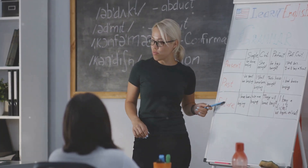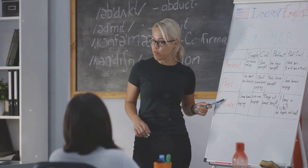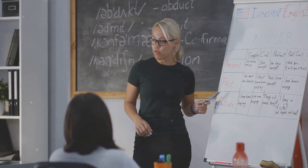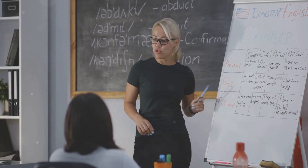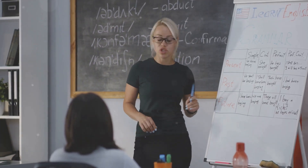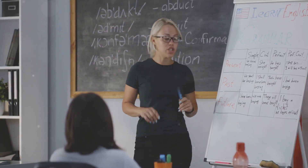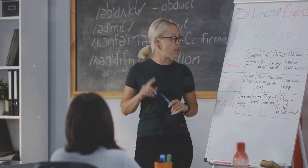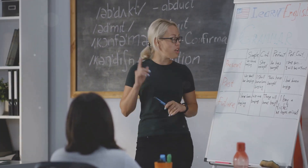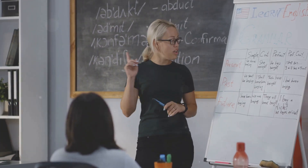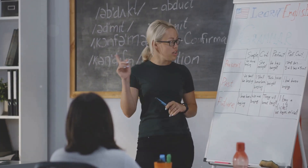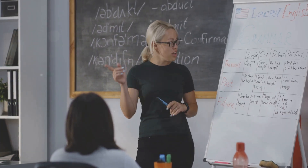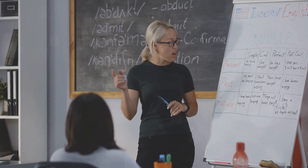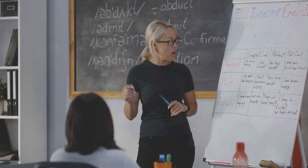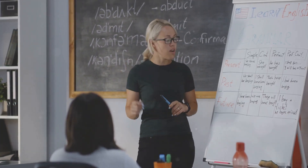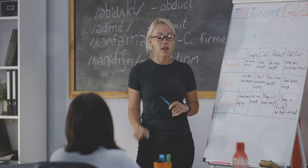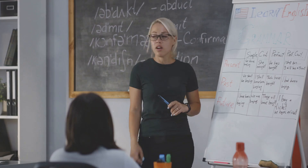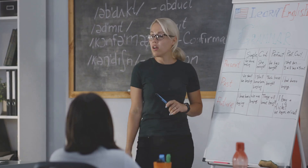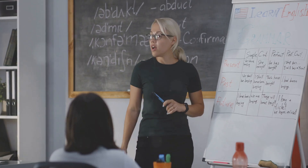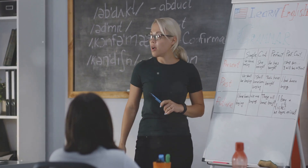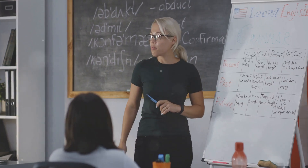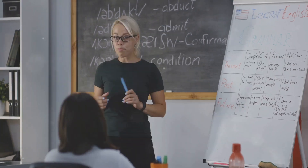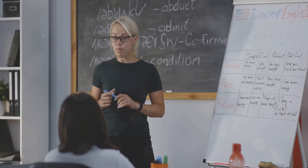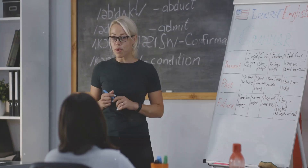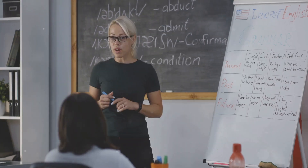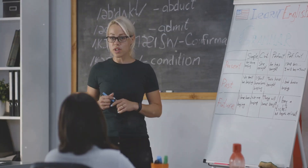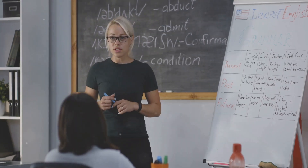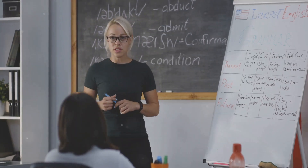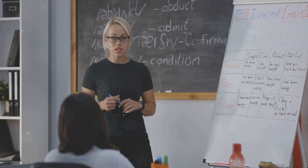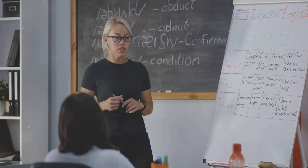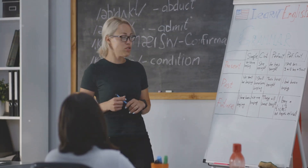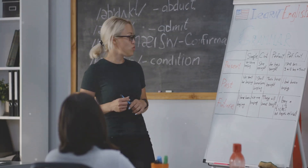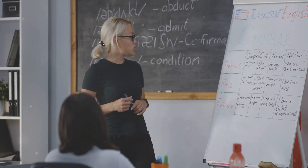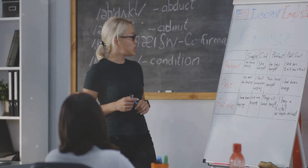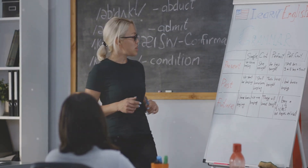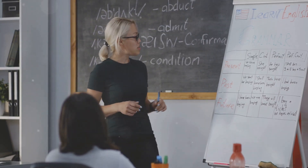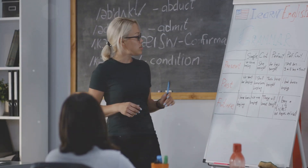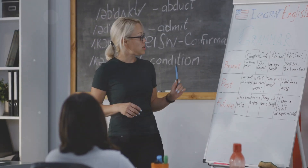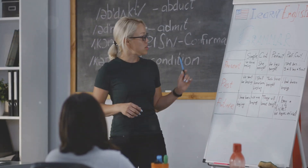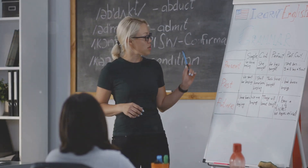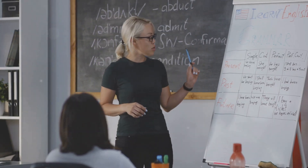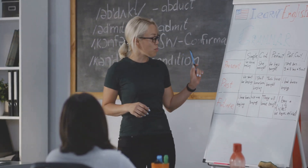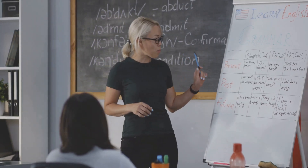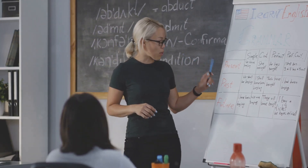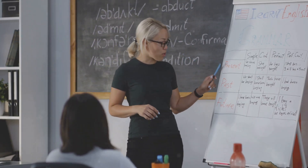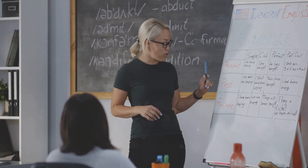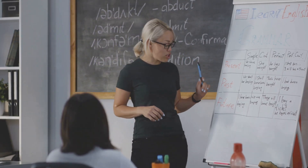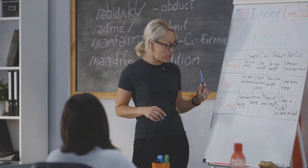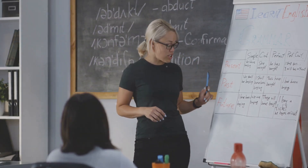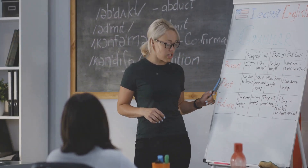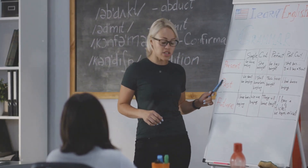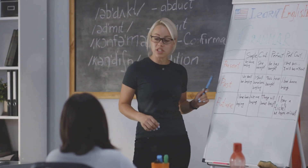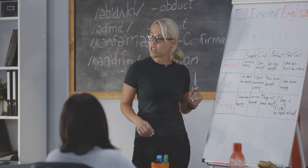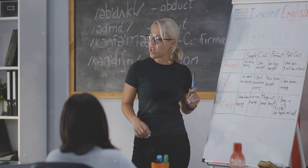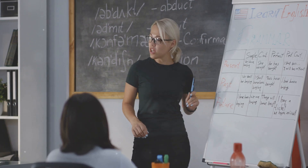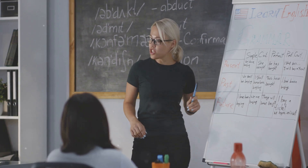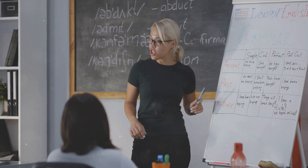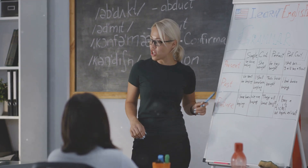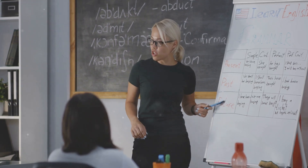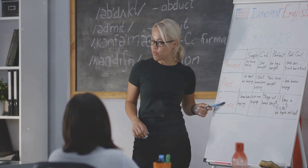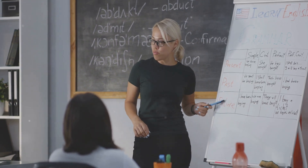language uses space and movement to convey meaning. While English follows a subject-verb-object order, ASL often uses a